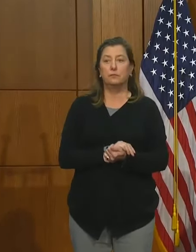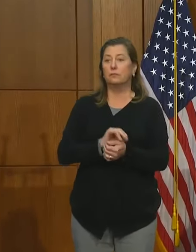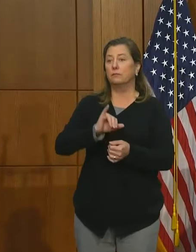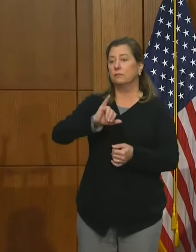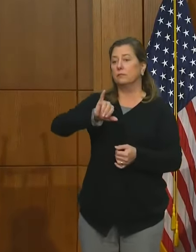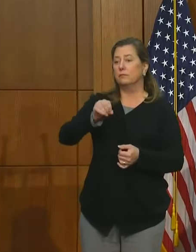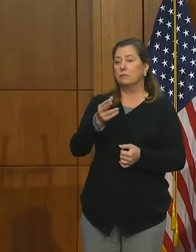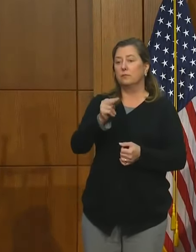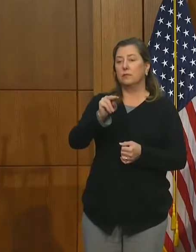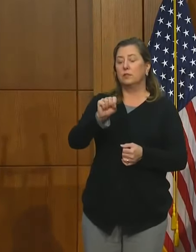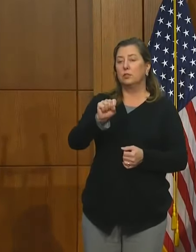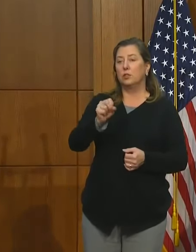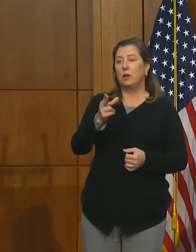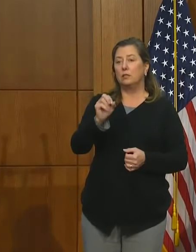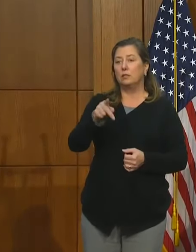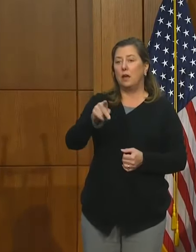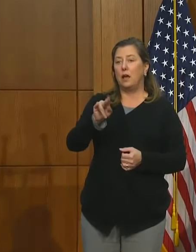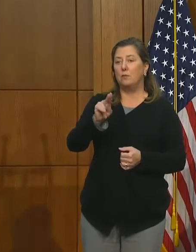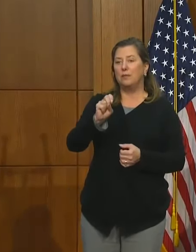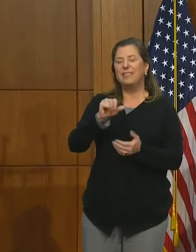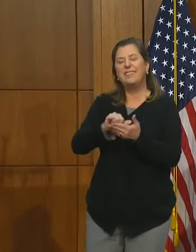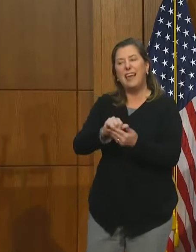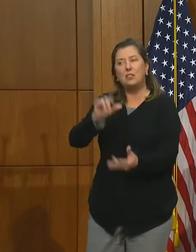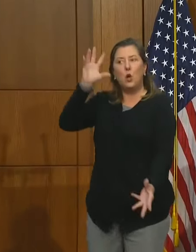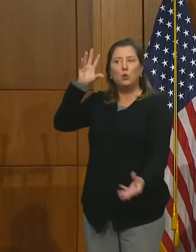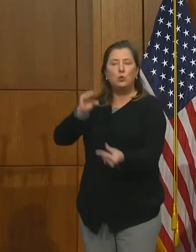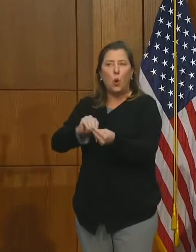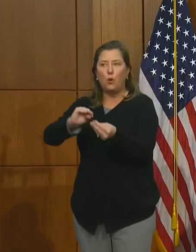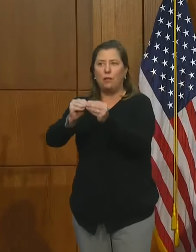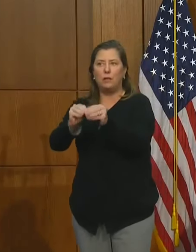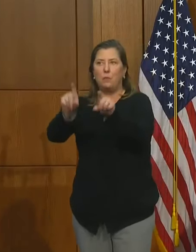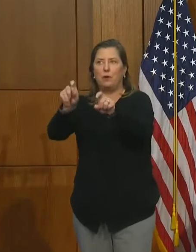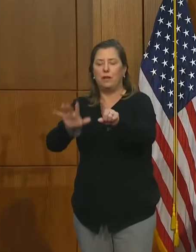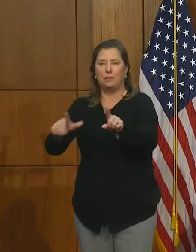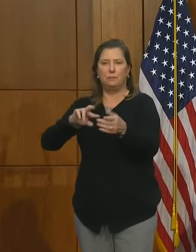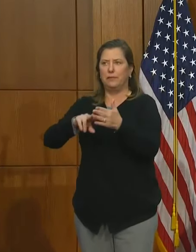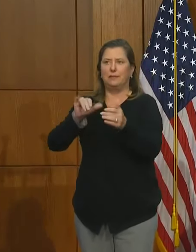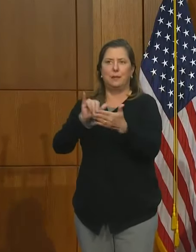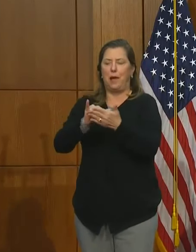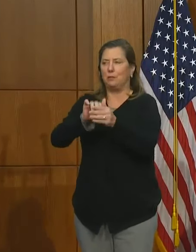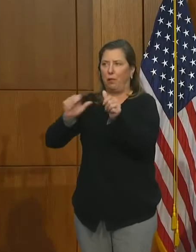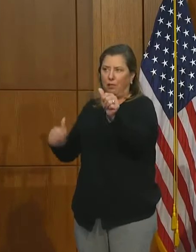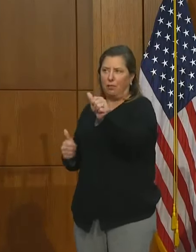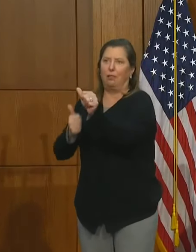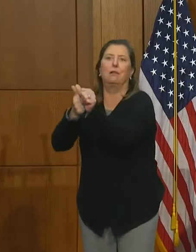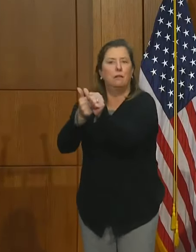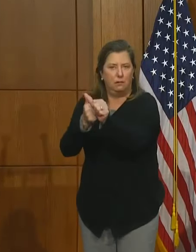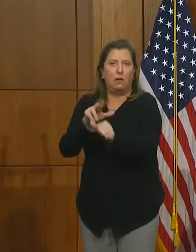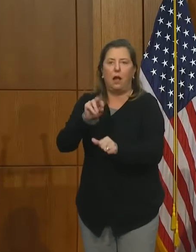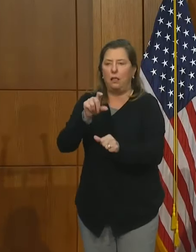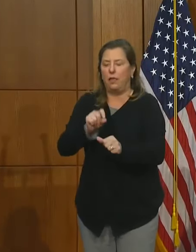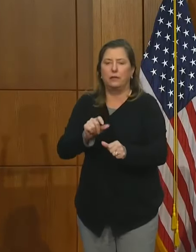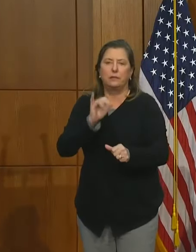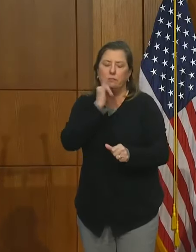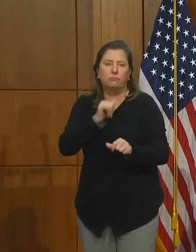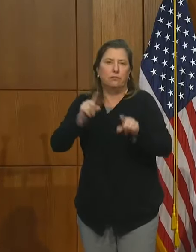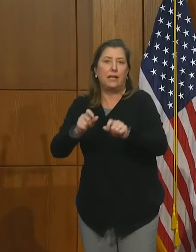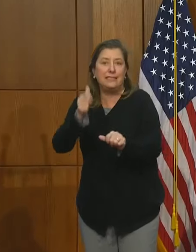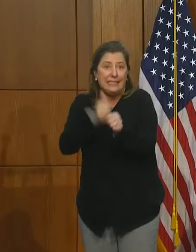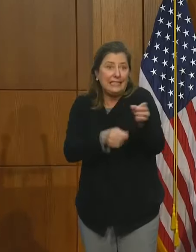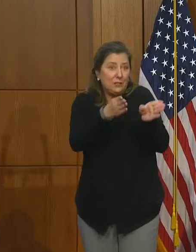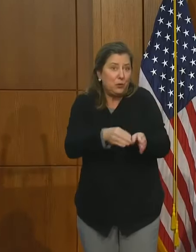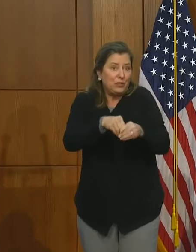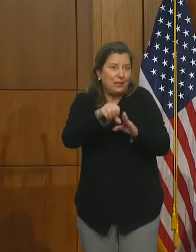Hopkins is a cumulative amount of test, so we will never catch up unless we inappropriately just tested everybody in the state, which wouldn't